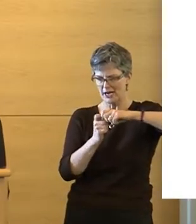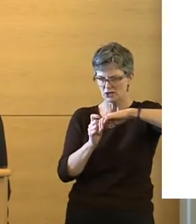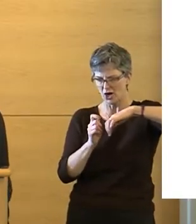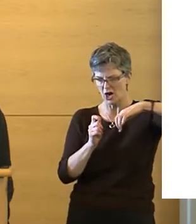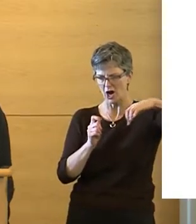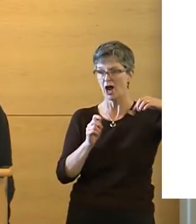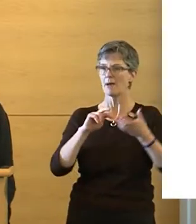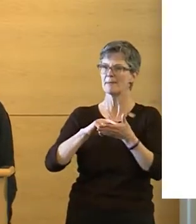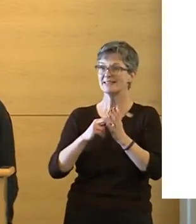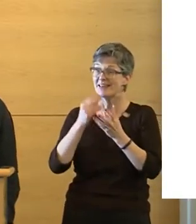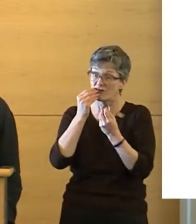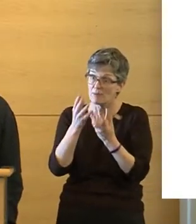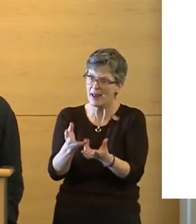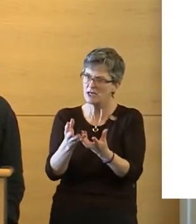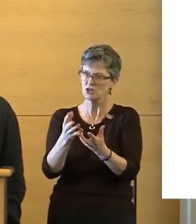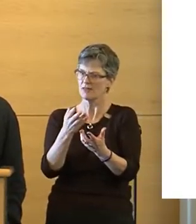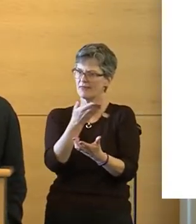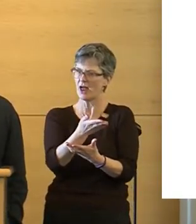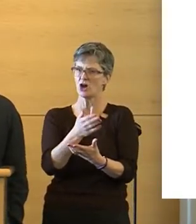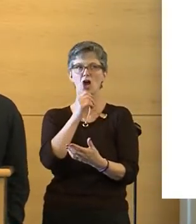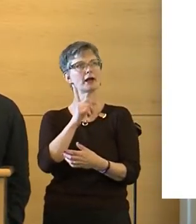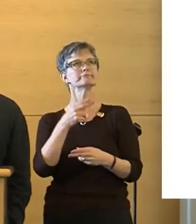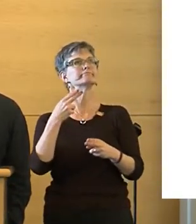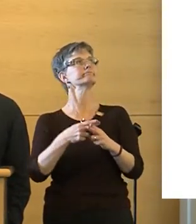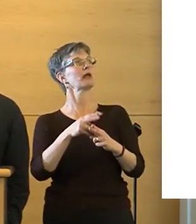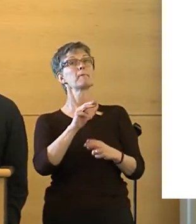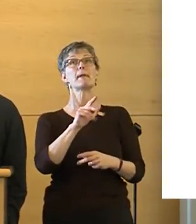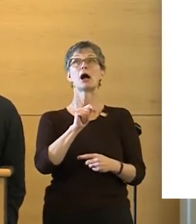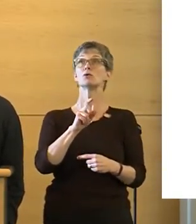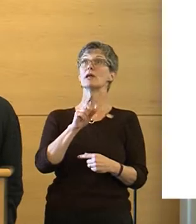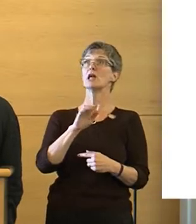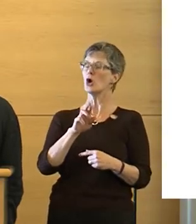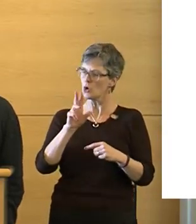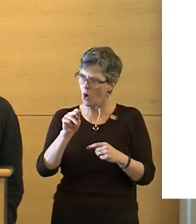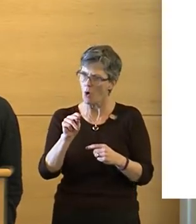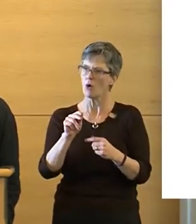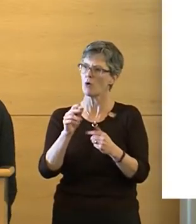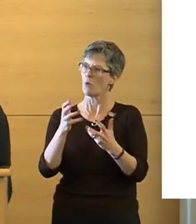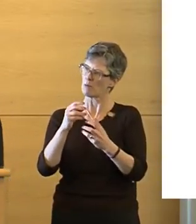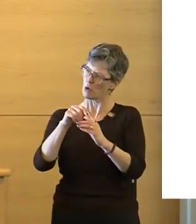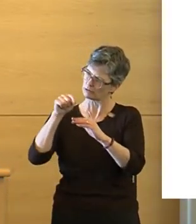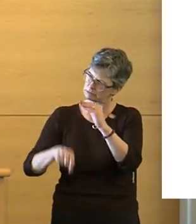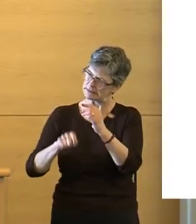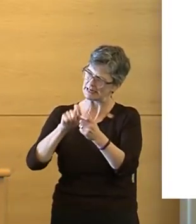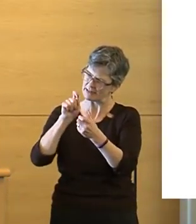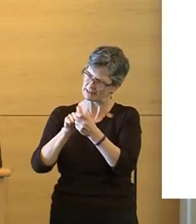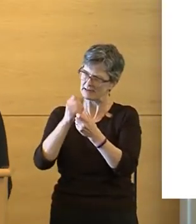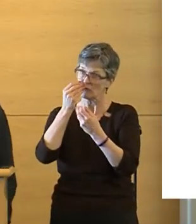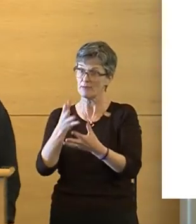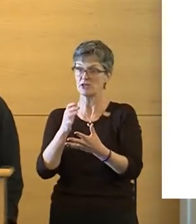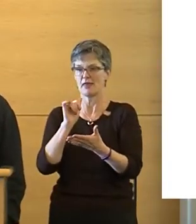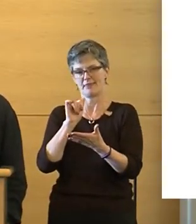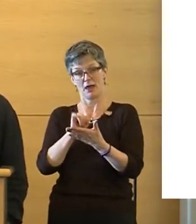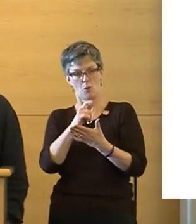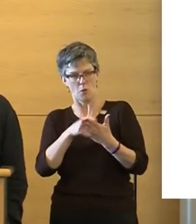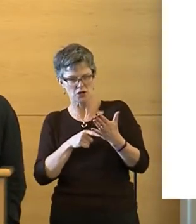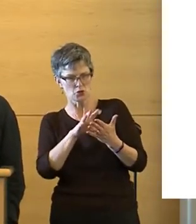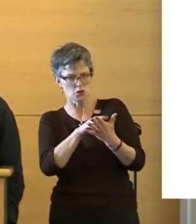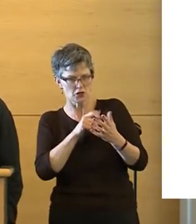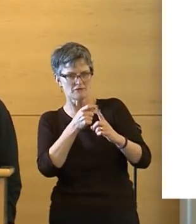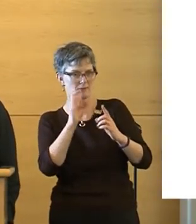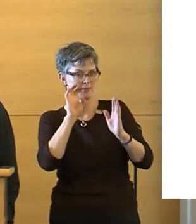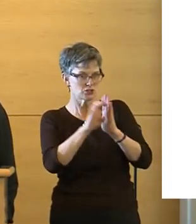in showing this image is showing how significantly the glacier is retreating over time? Then that's